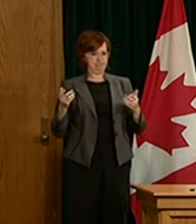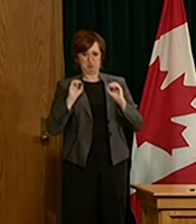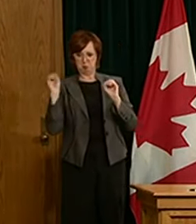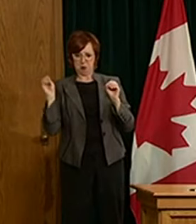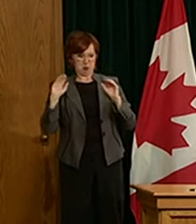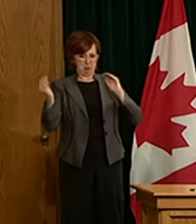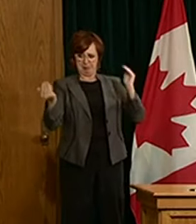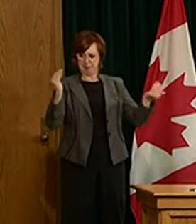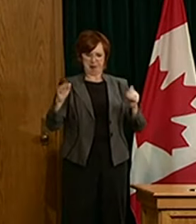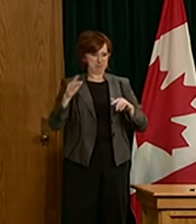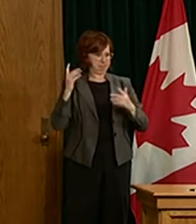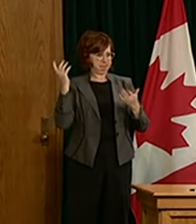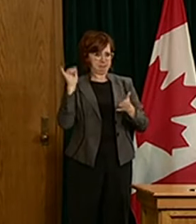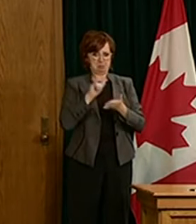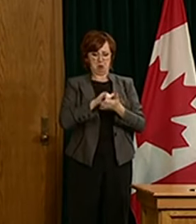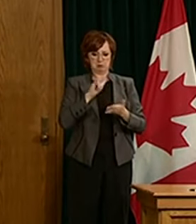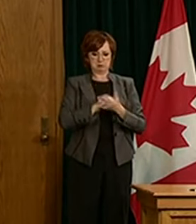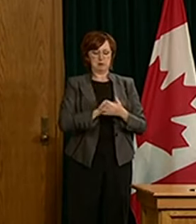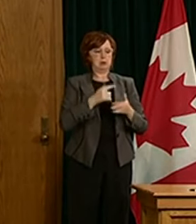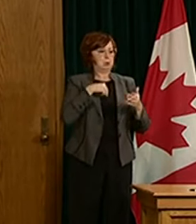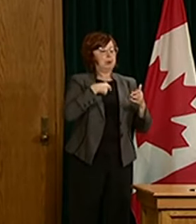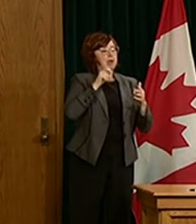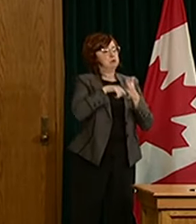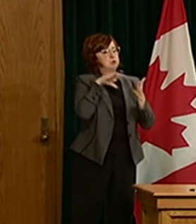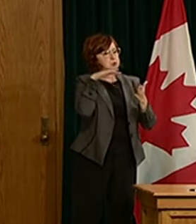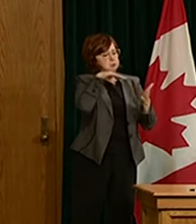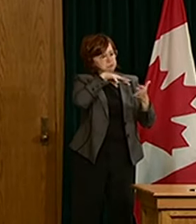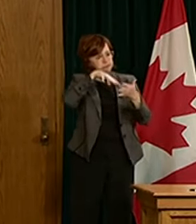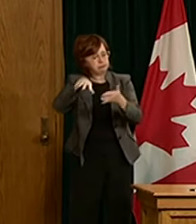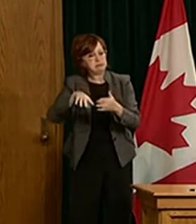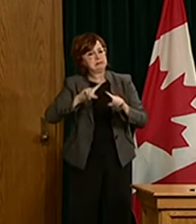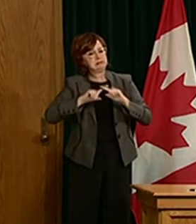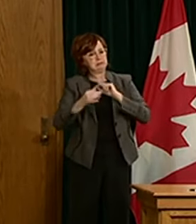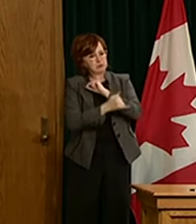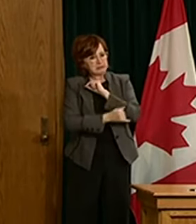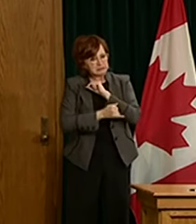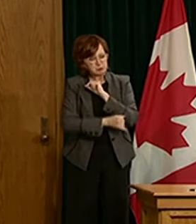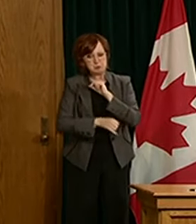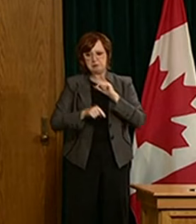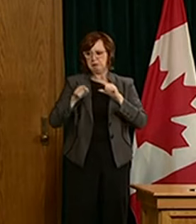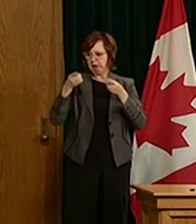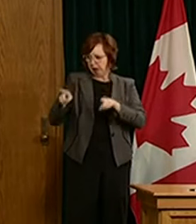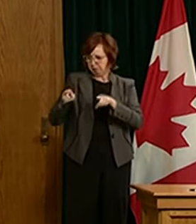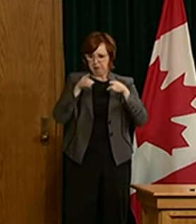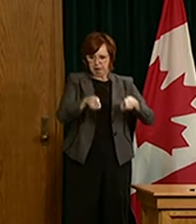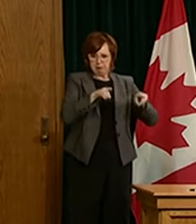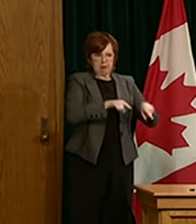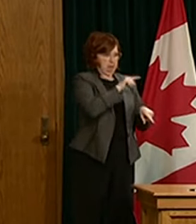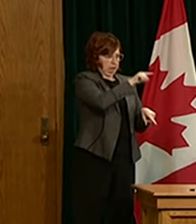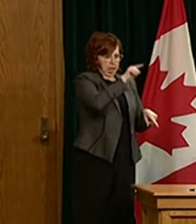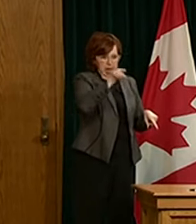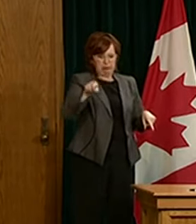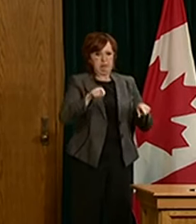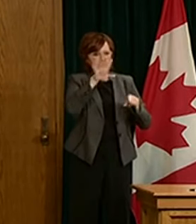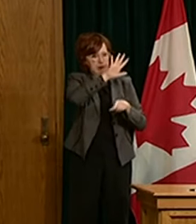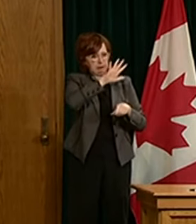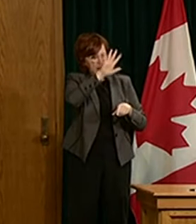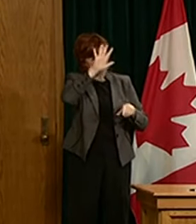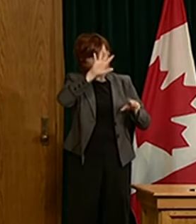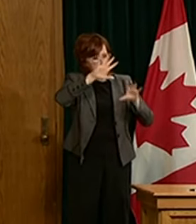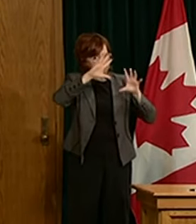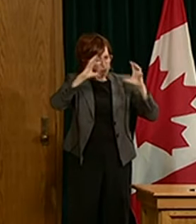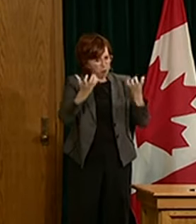look at learnings that we have from other jurisdictions and the evidence that's coming through to really look at how could COVID-19 transmit